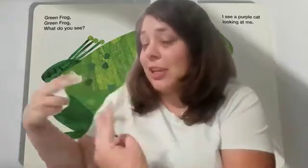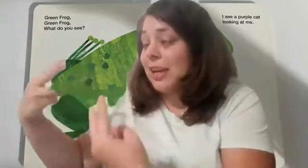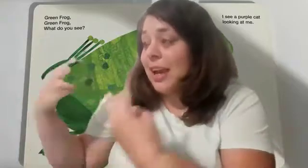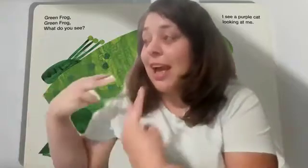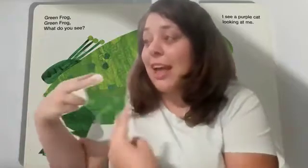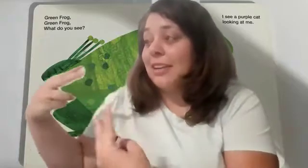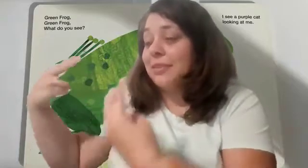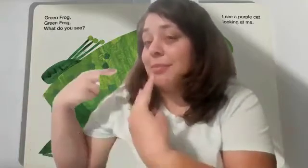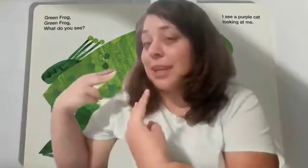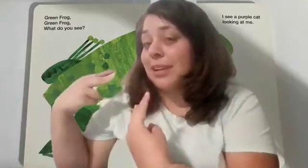looking at me.